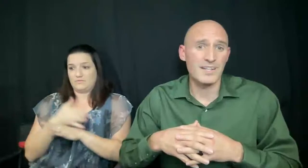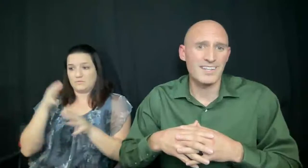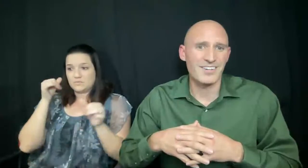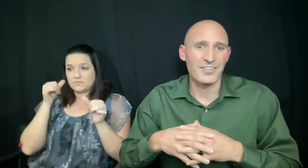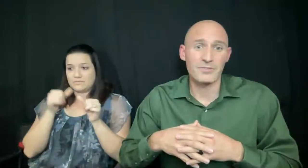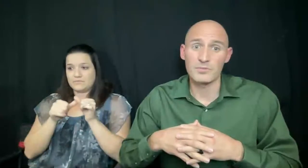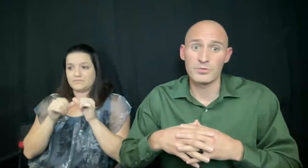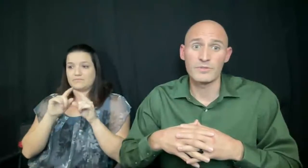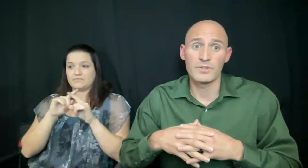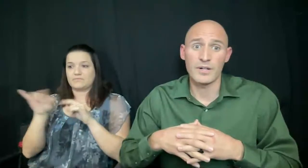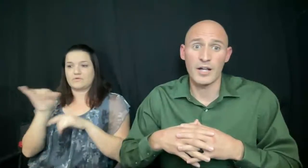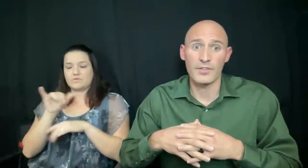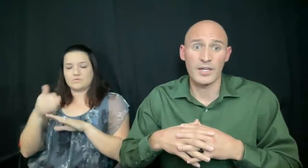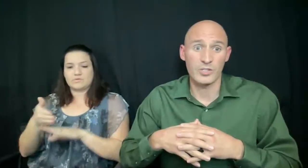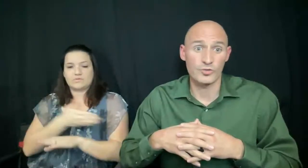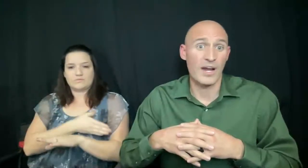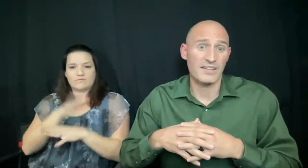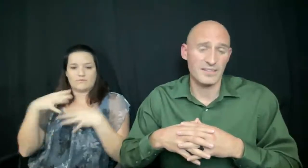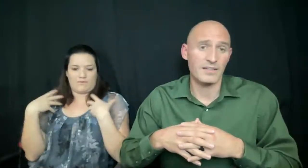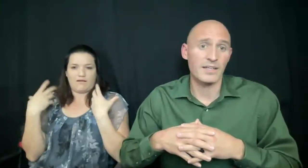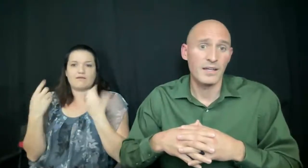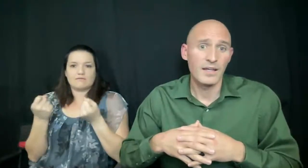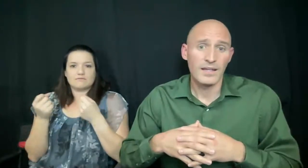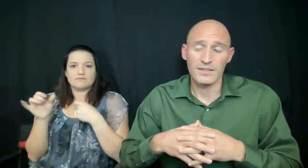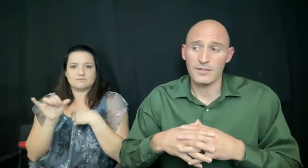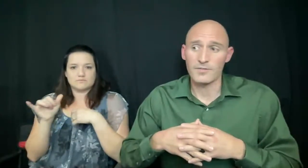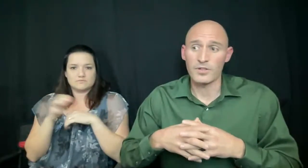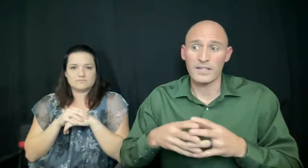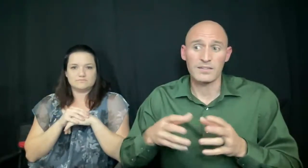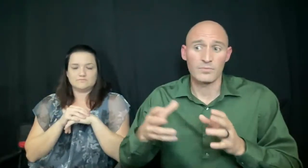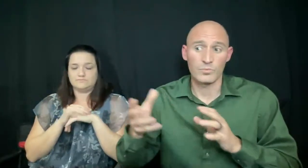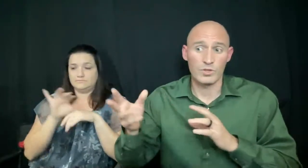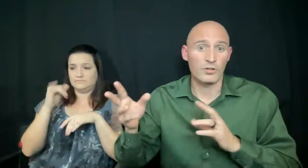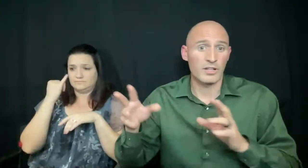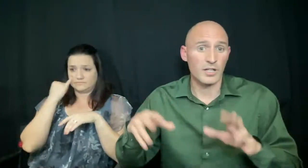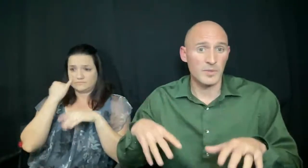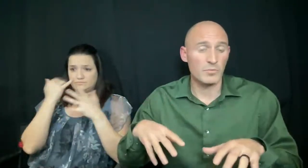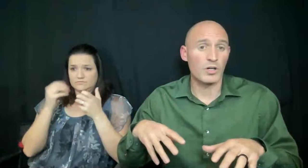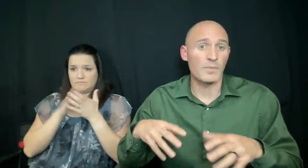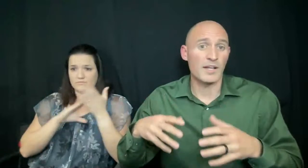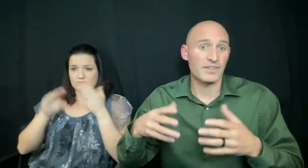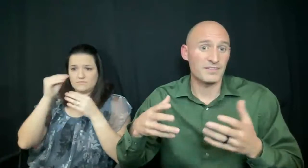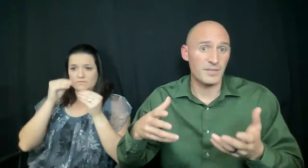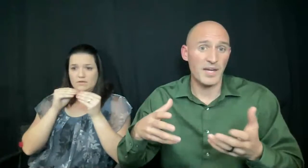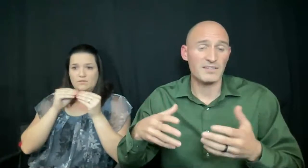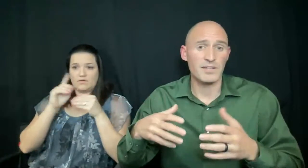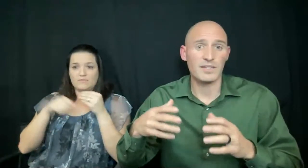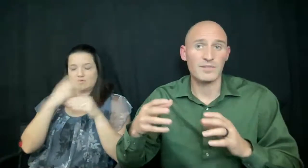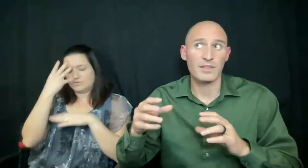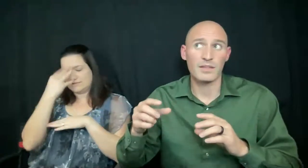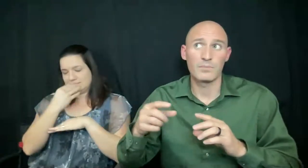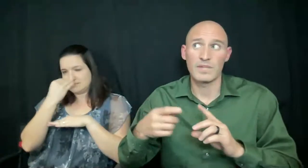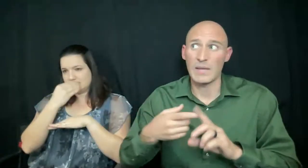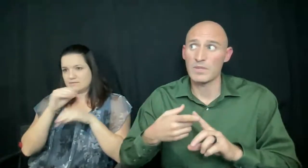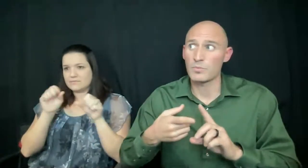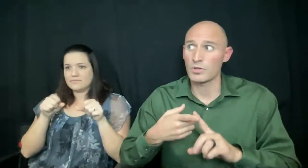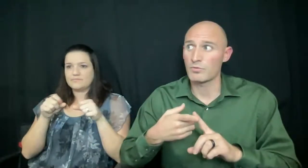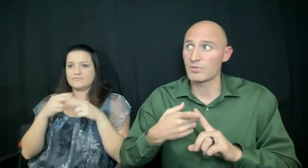it can also improve your health drastically. And so if you'd like to learn a little bit more about the sleep aspect of it, the name of the book was Why